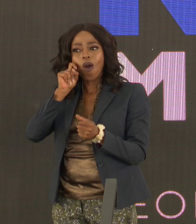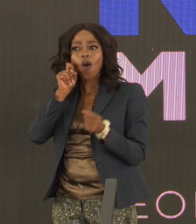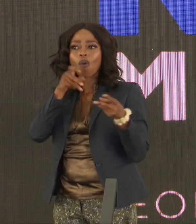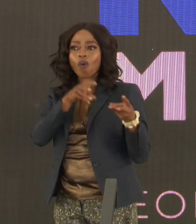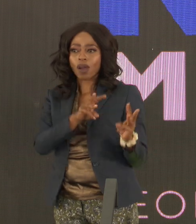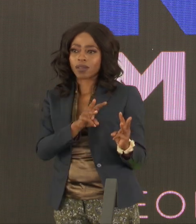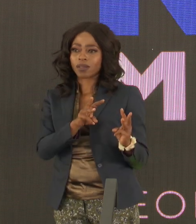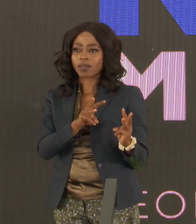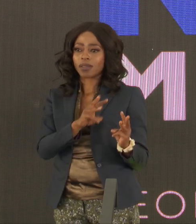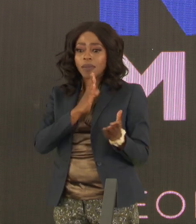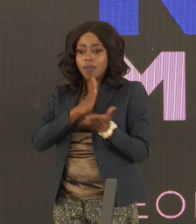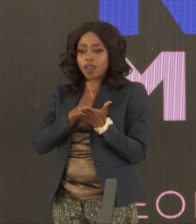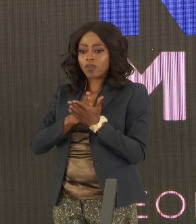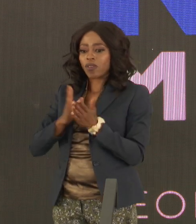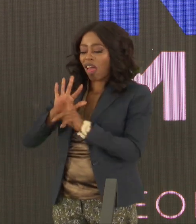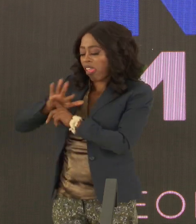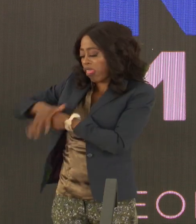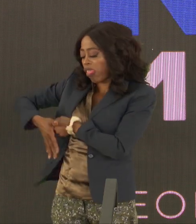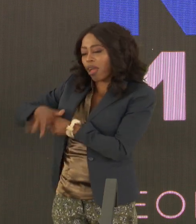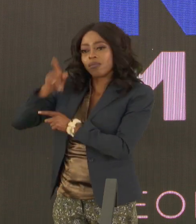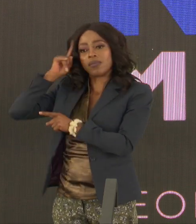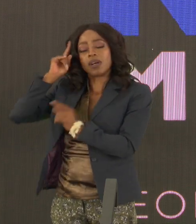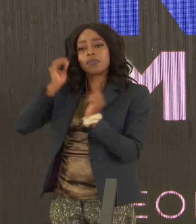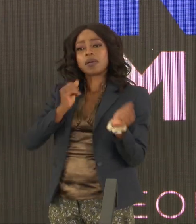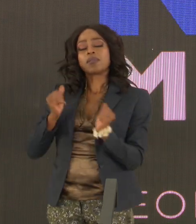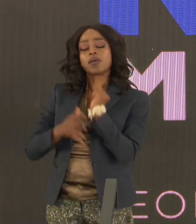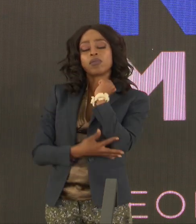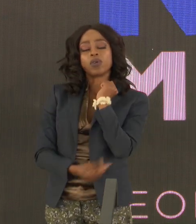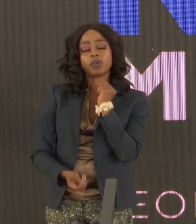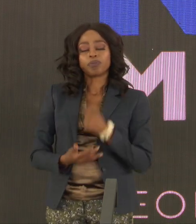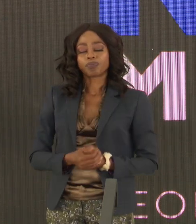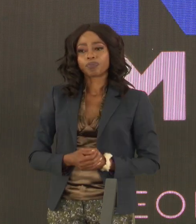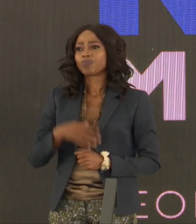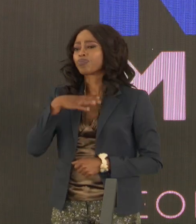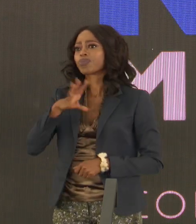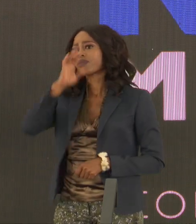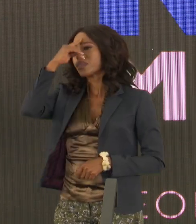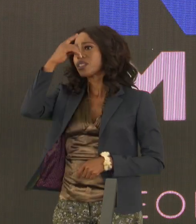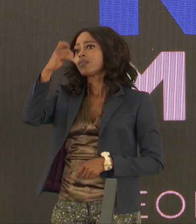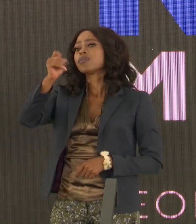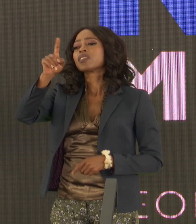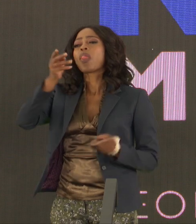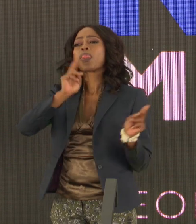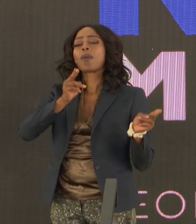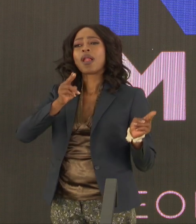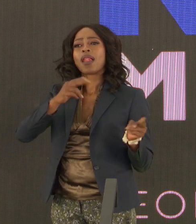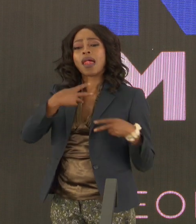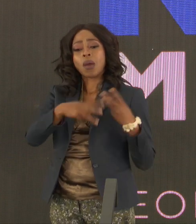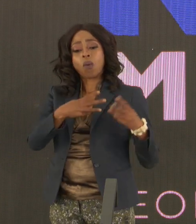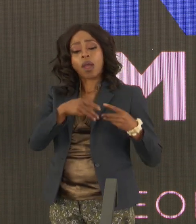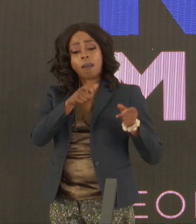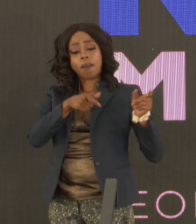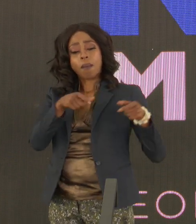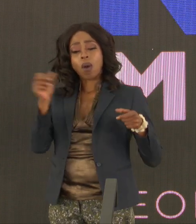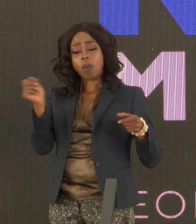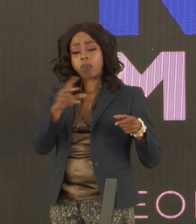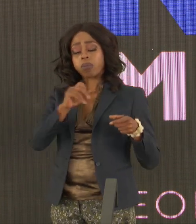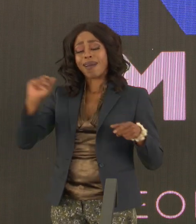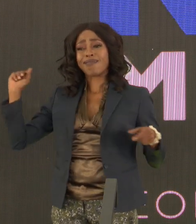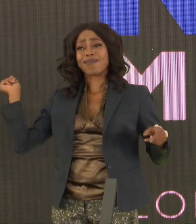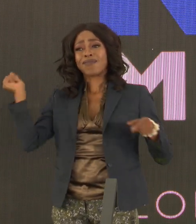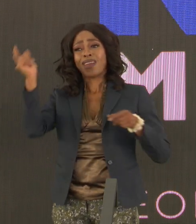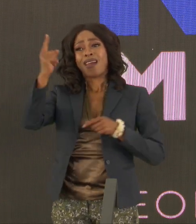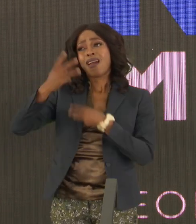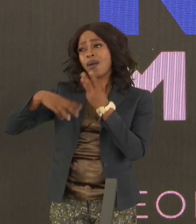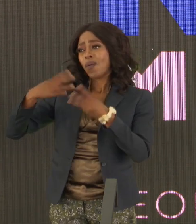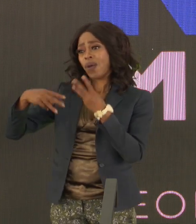that keep black people poor. We refuse to believe that it is normal for working people to walk long distances